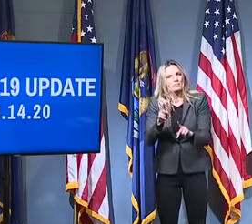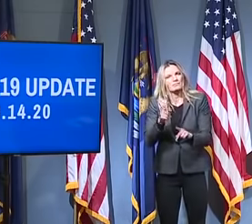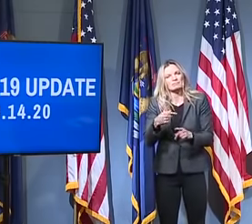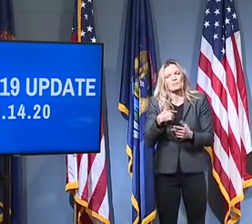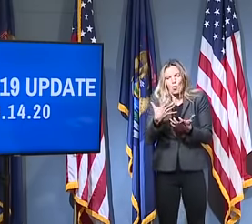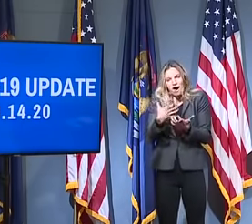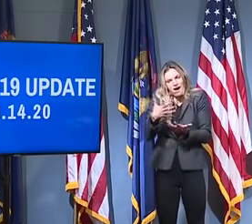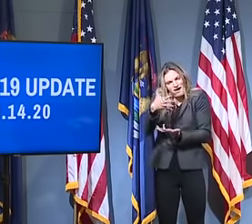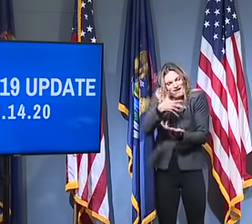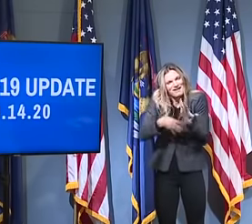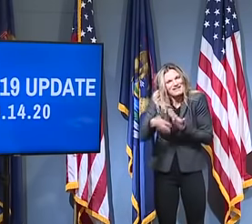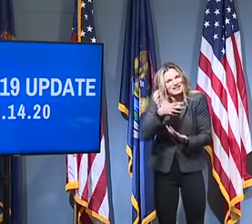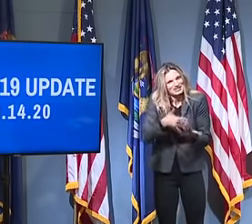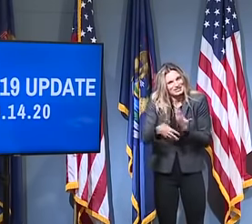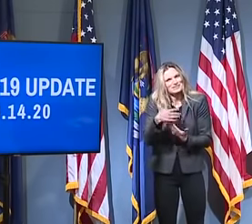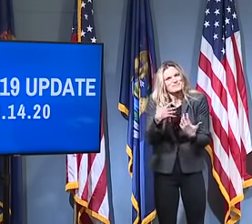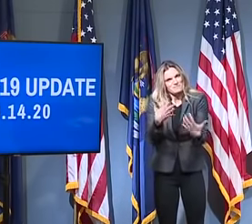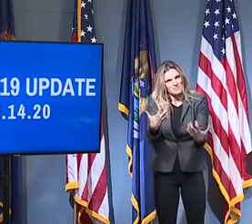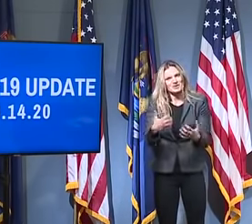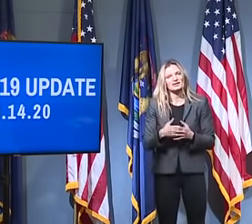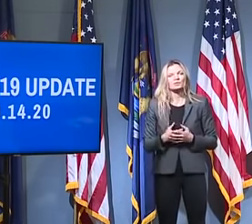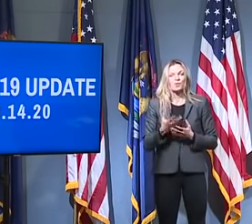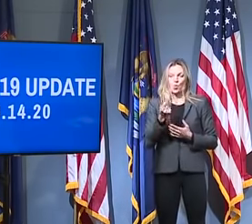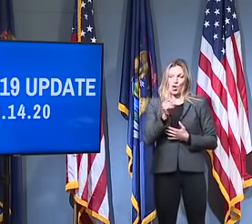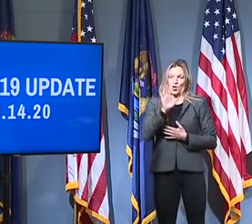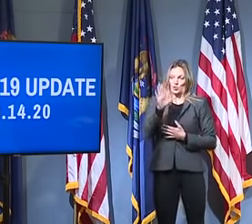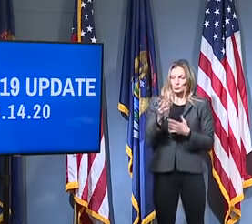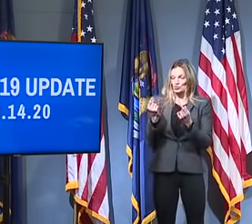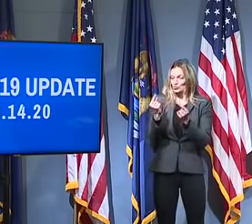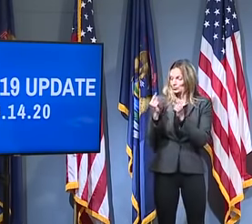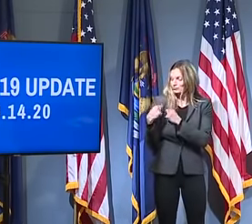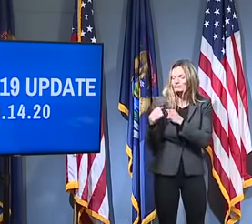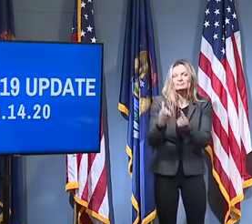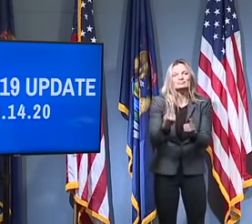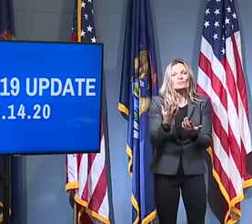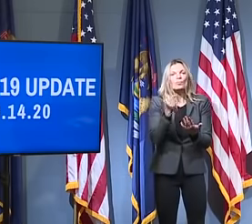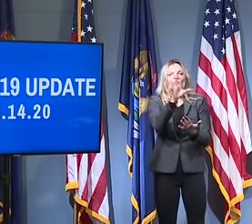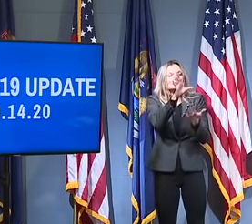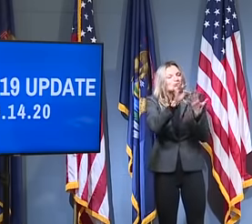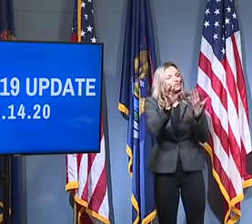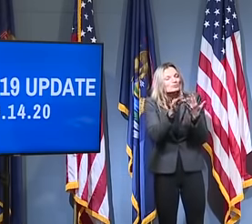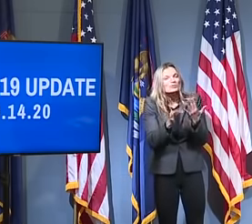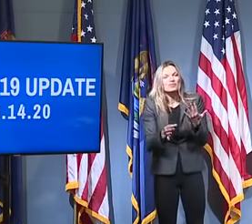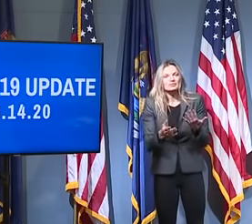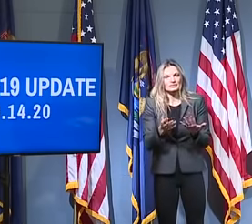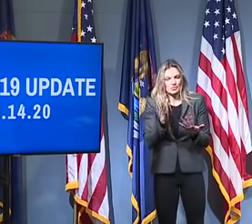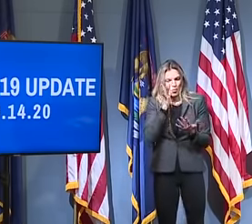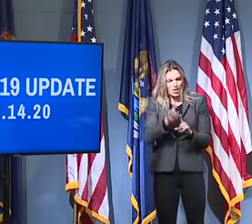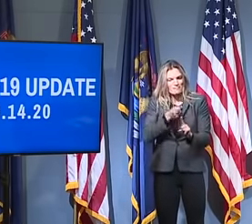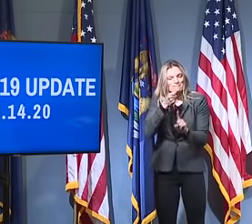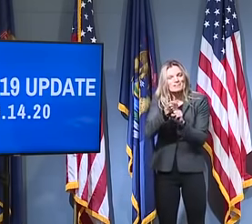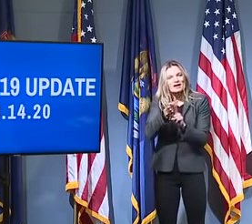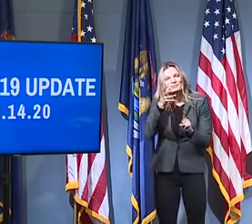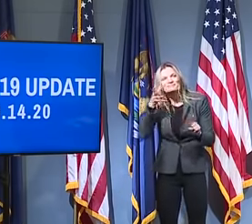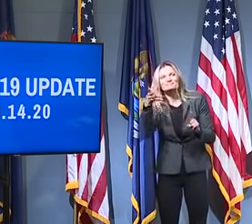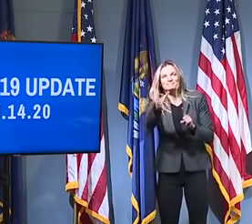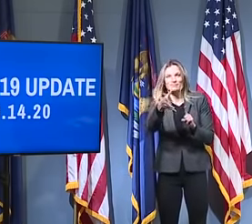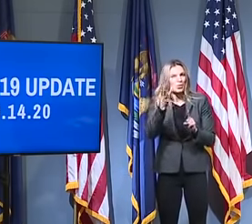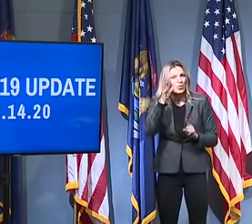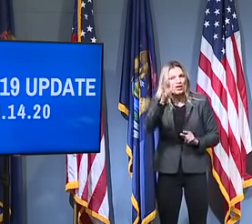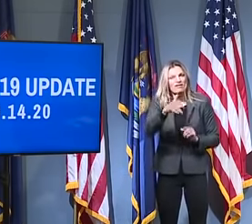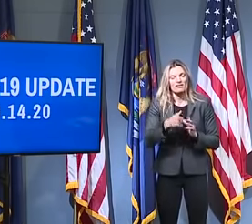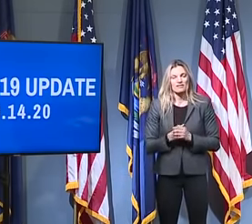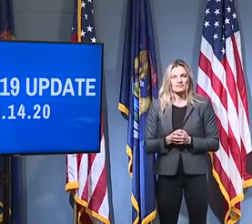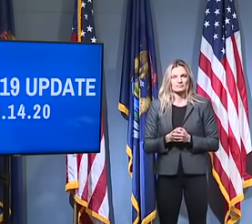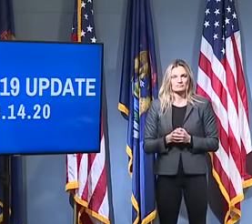healthy. The individual actions that we take, the individual choices that we make, they impact our collective well-being. And